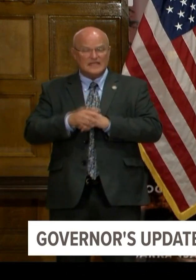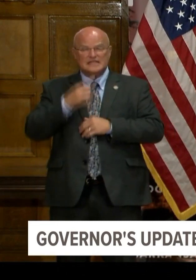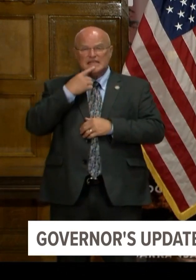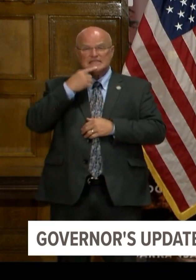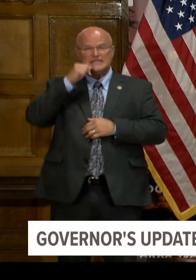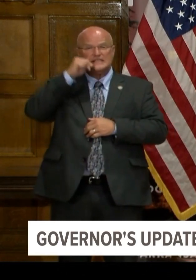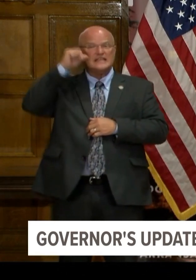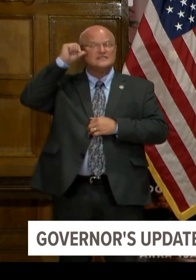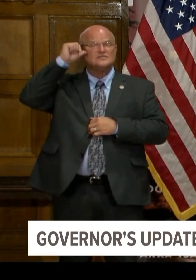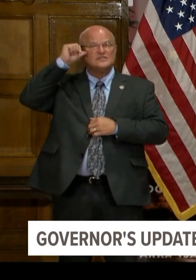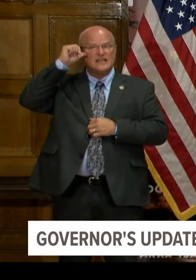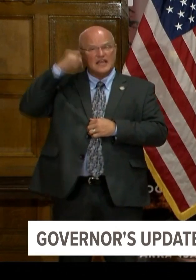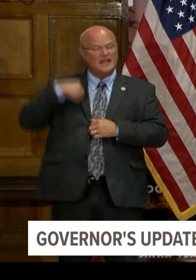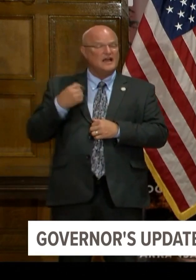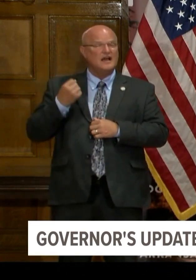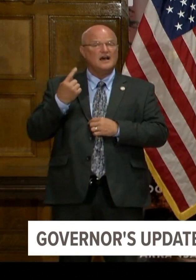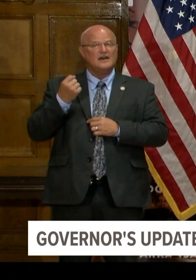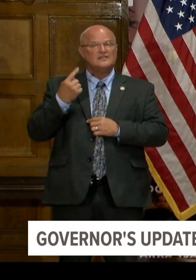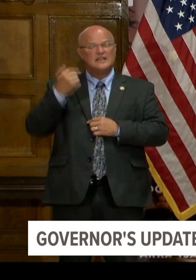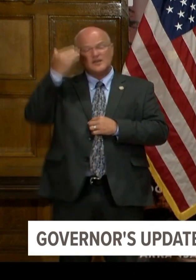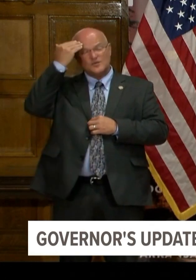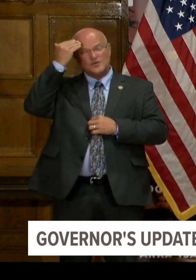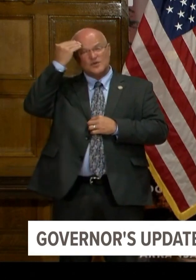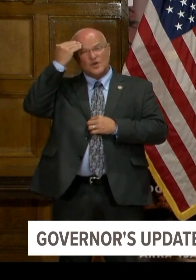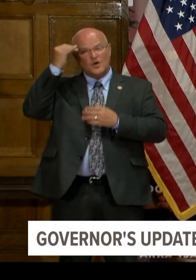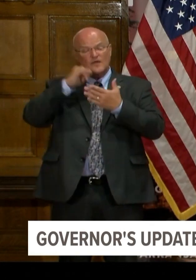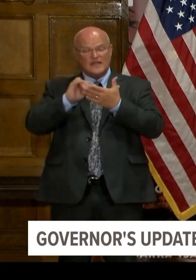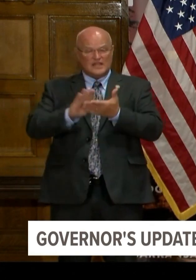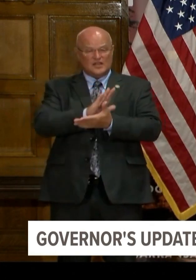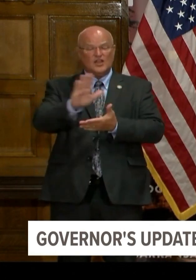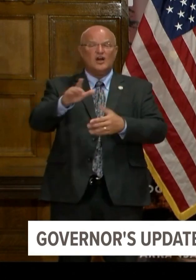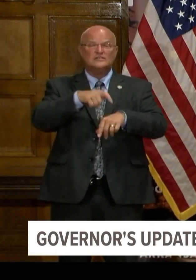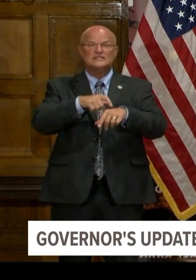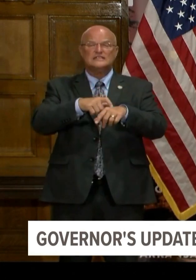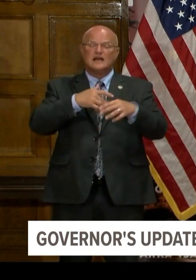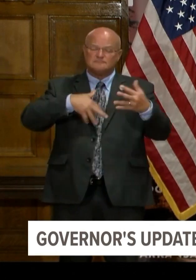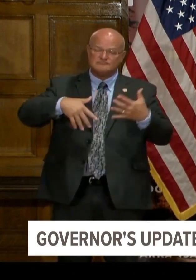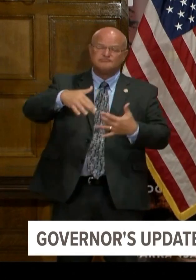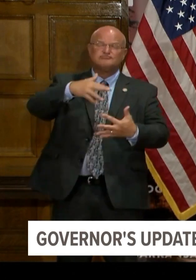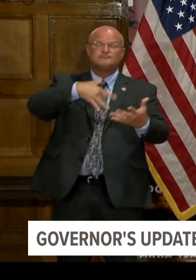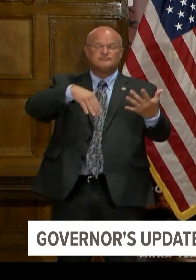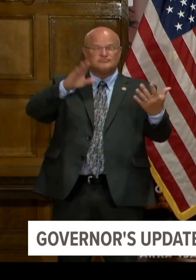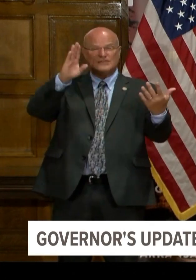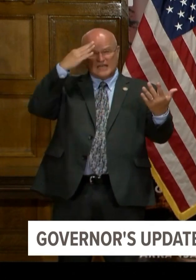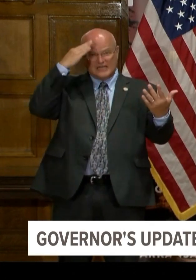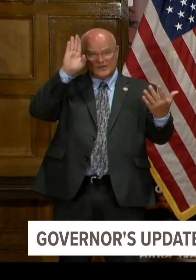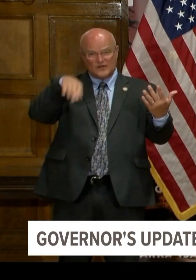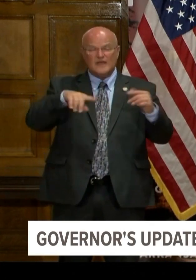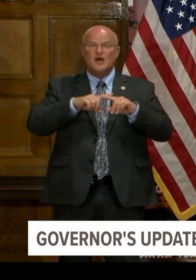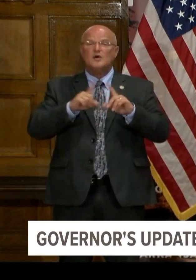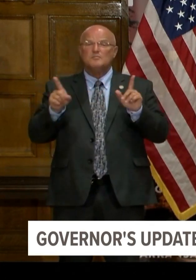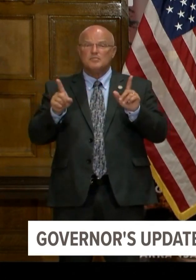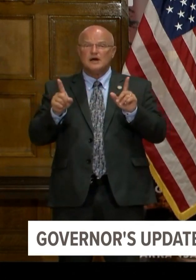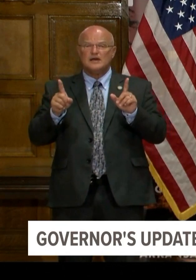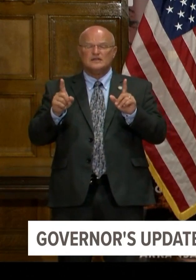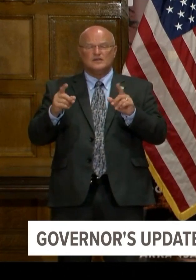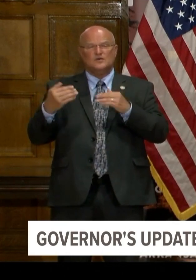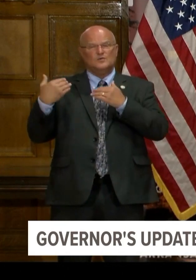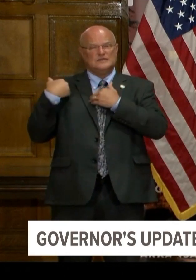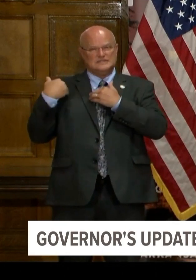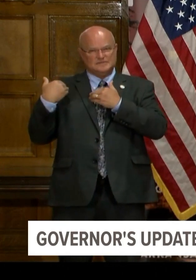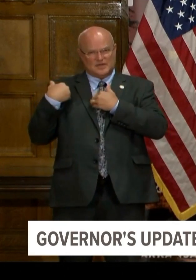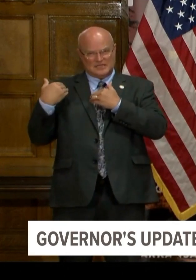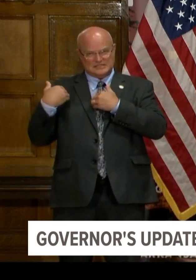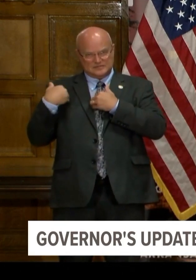mentioned yesterday, I understand and we all know that college is a time to socialize, but we need to do this in a very you need to do this in a